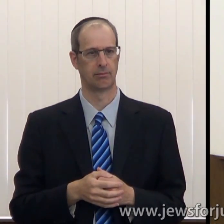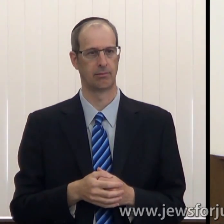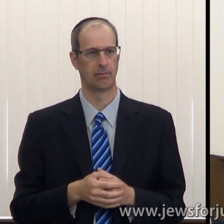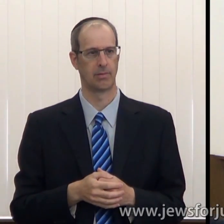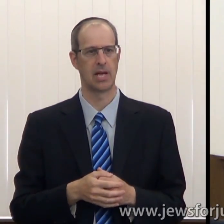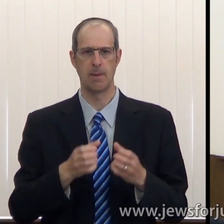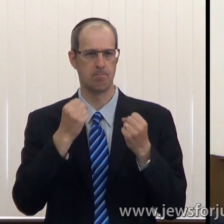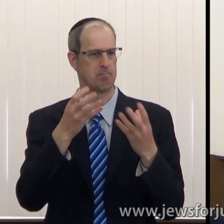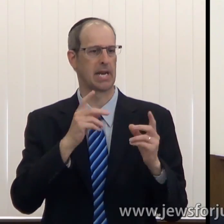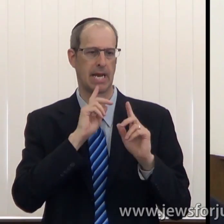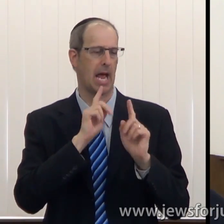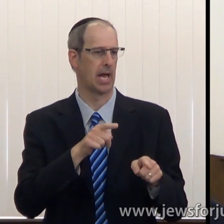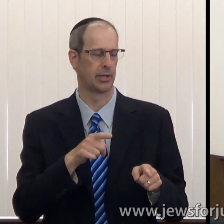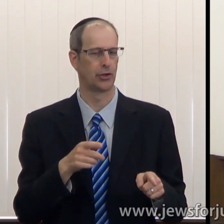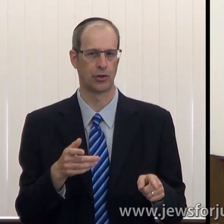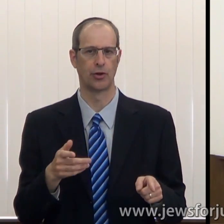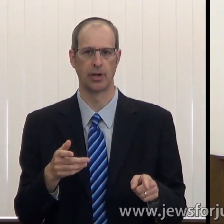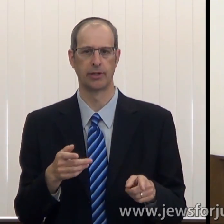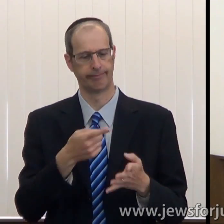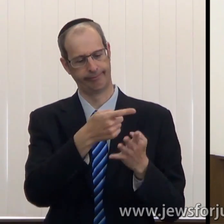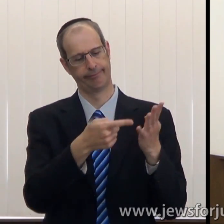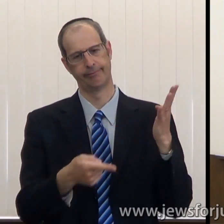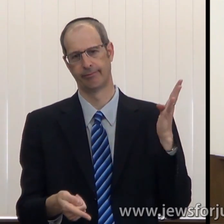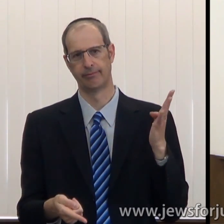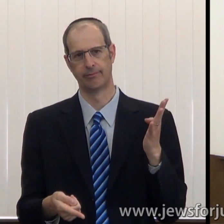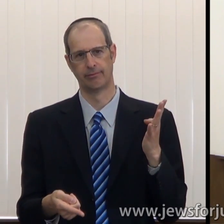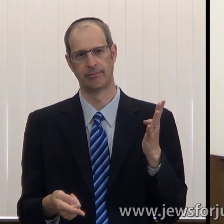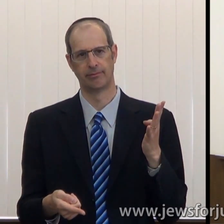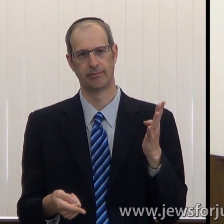There are many answers that were given to this question.